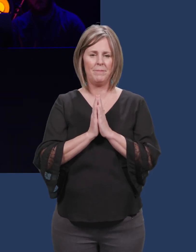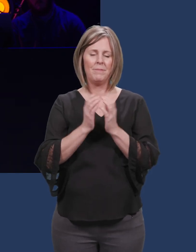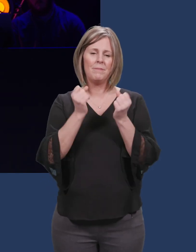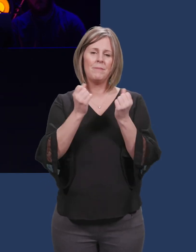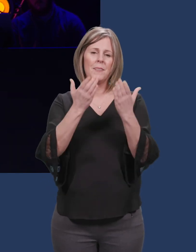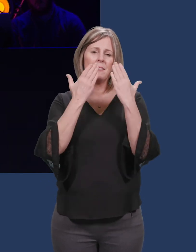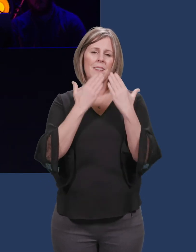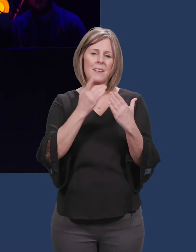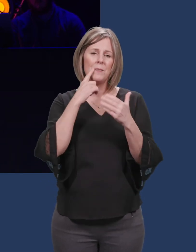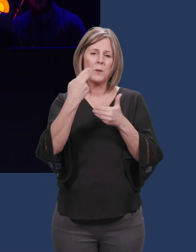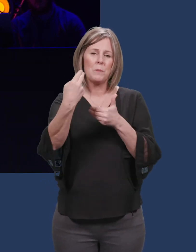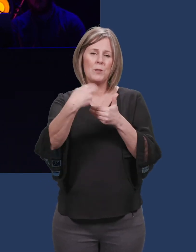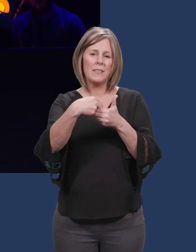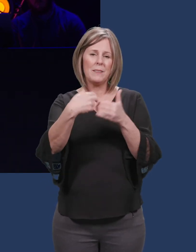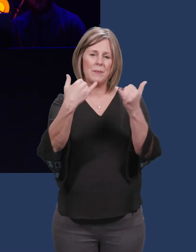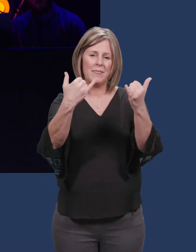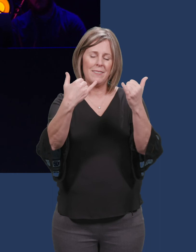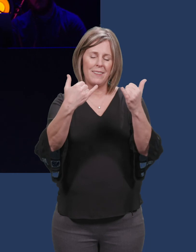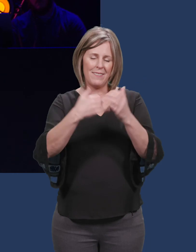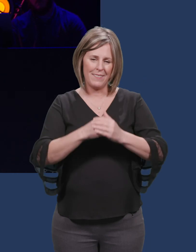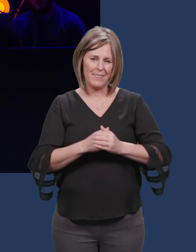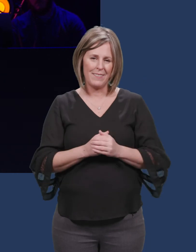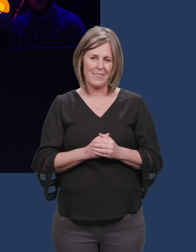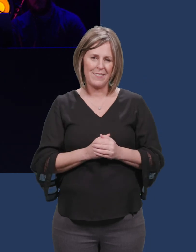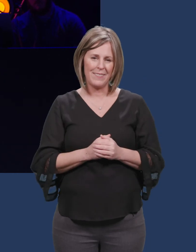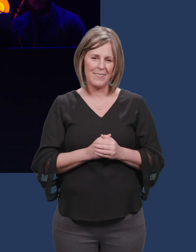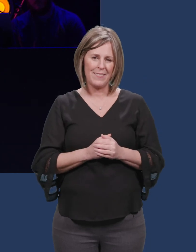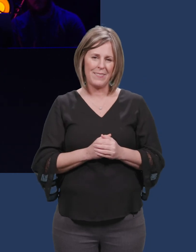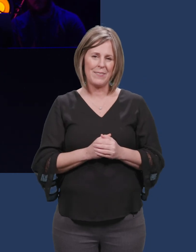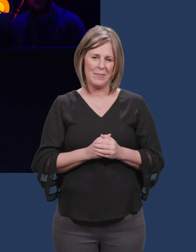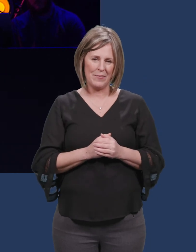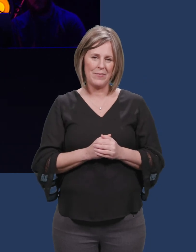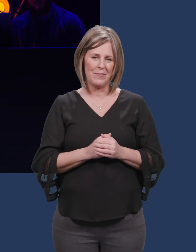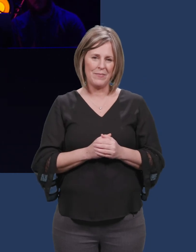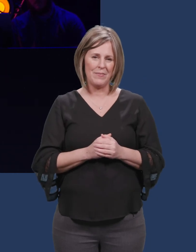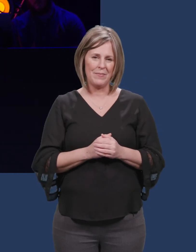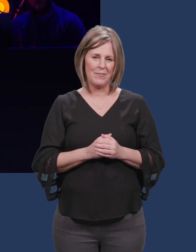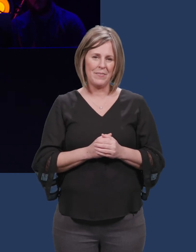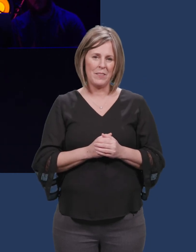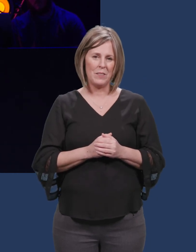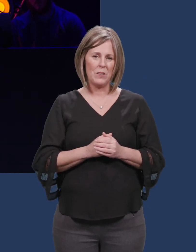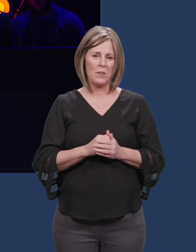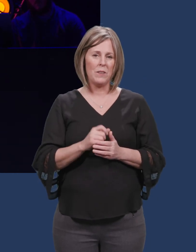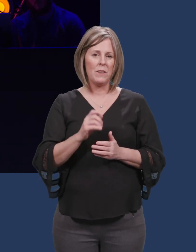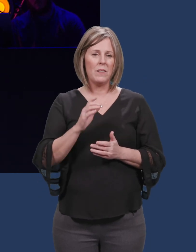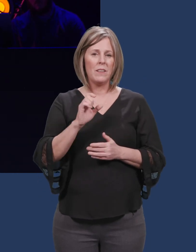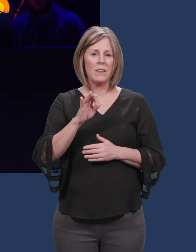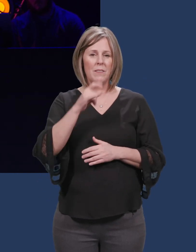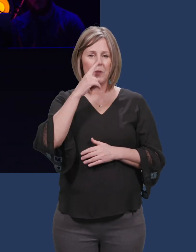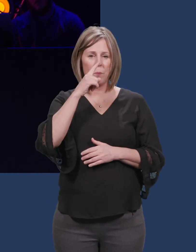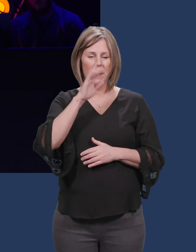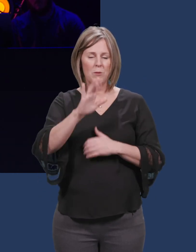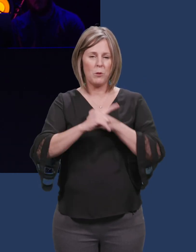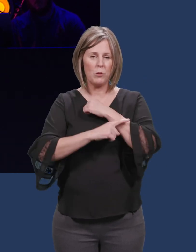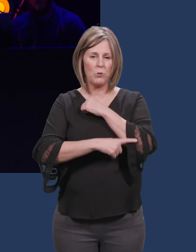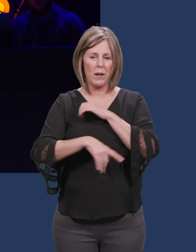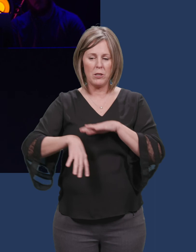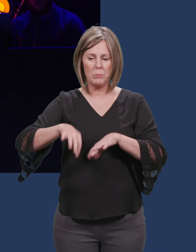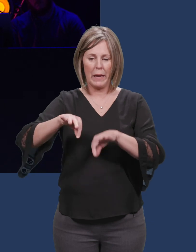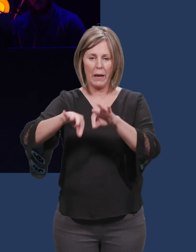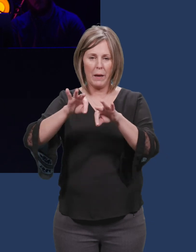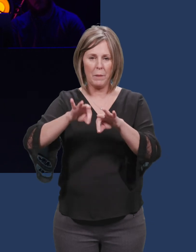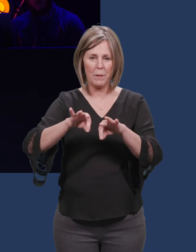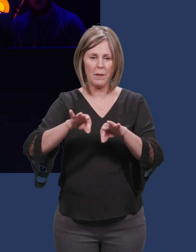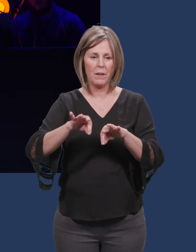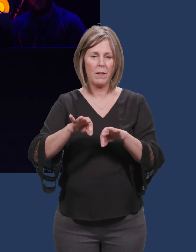Thanks so much for participating in the worship service with us today. It'd be a big help if you would take your trash and when you head out the